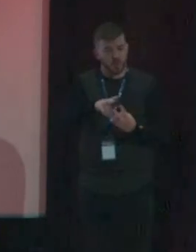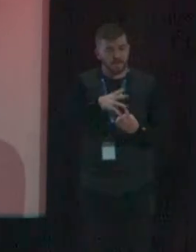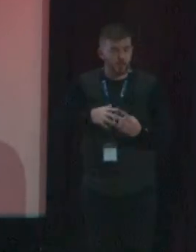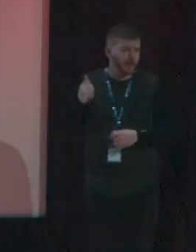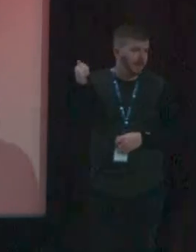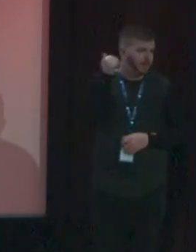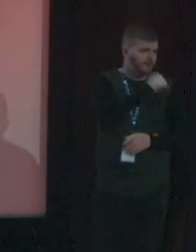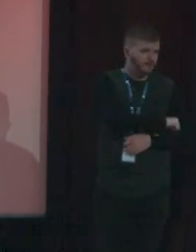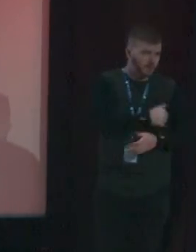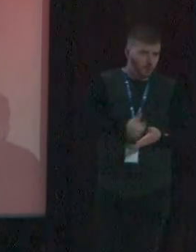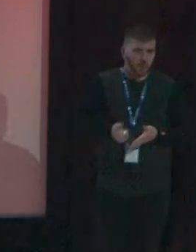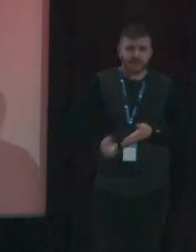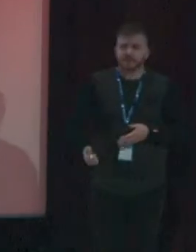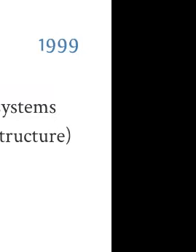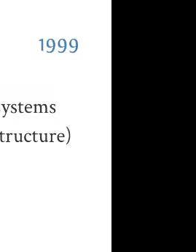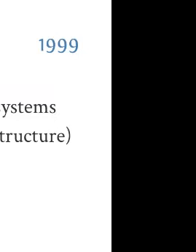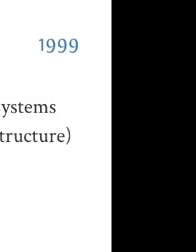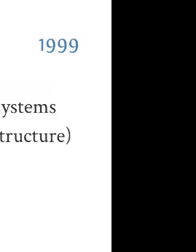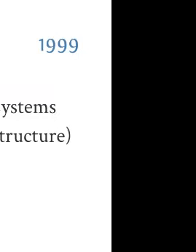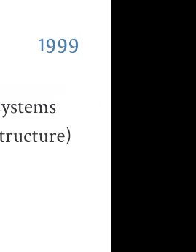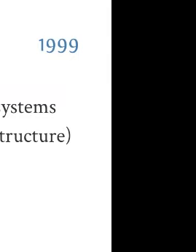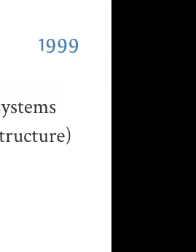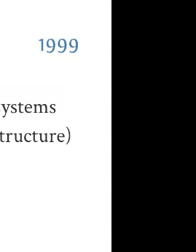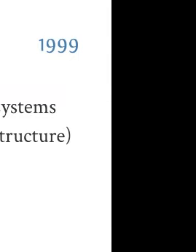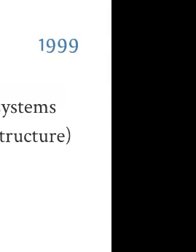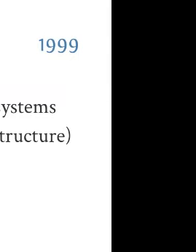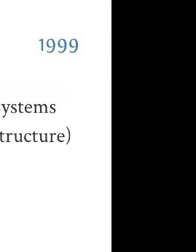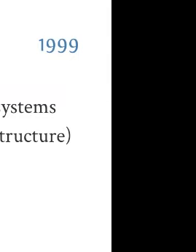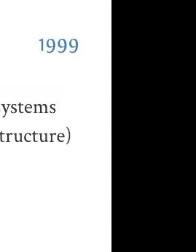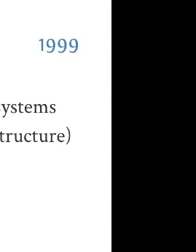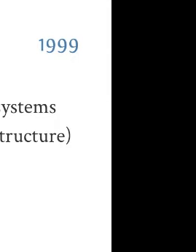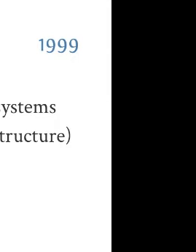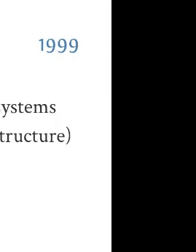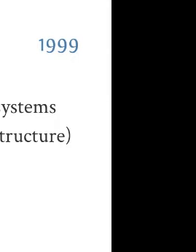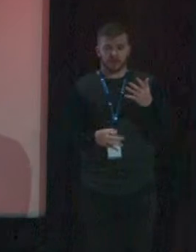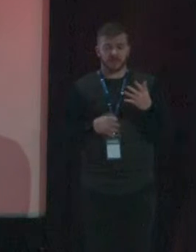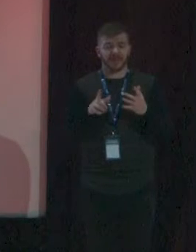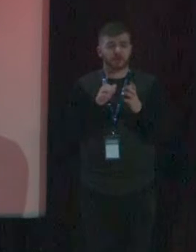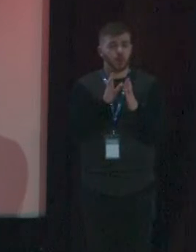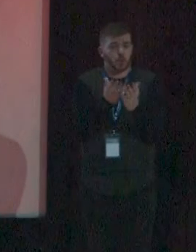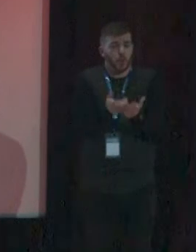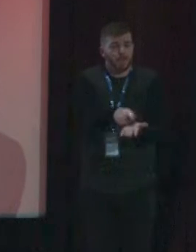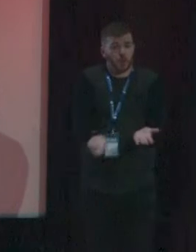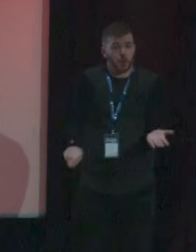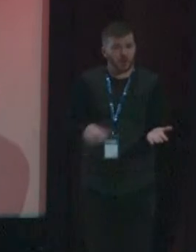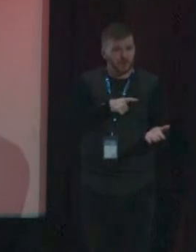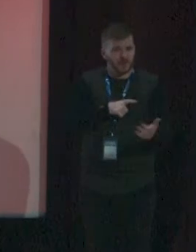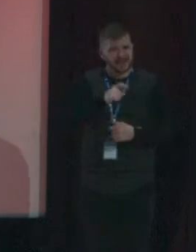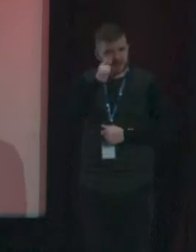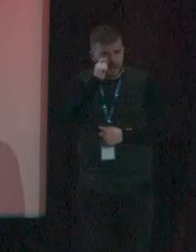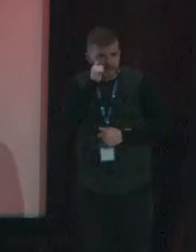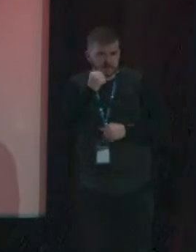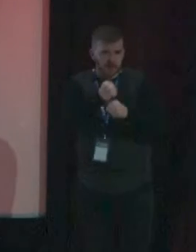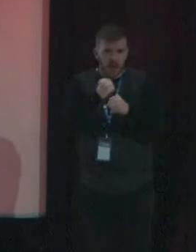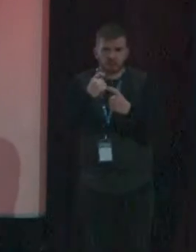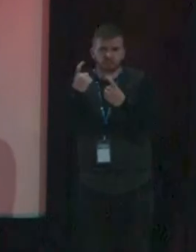trying to be clever. And so I tried to put them together into a single element, and that's the notebook. Because it's a detective game, you go